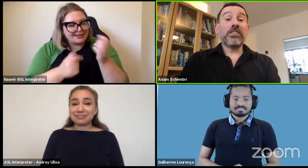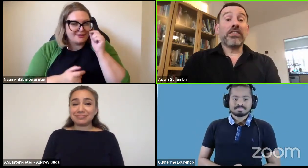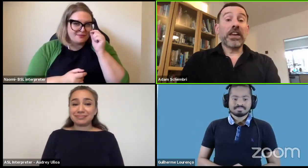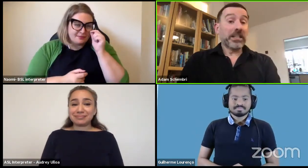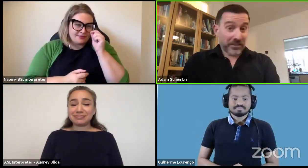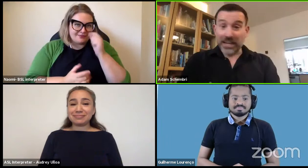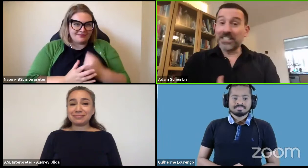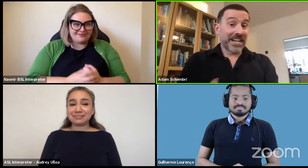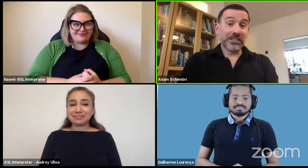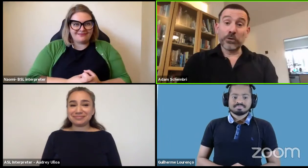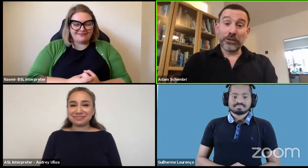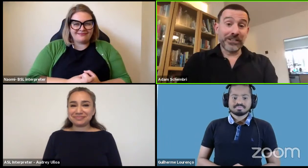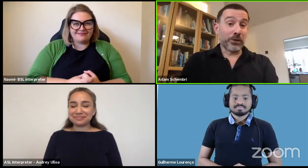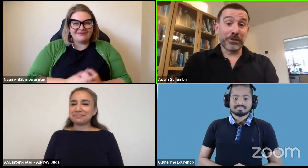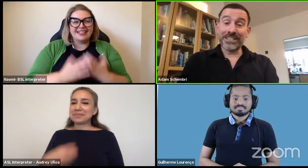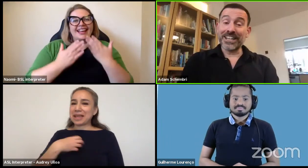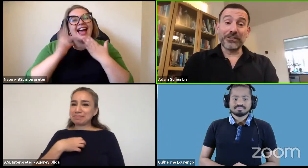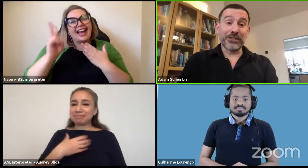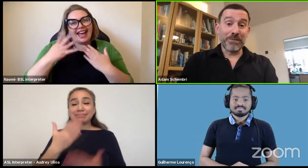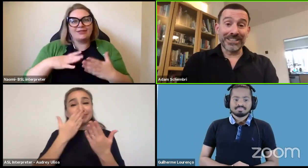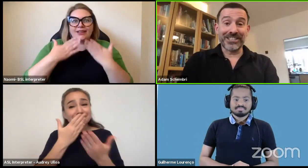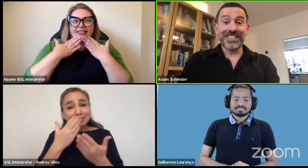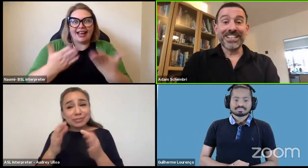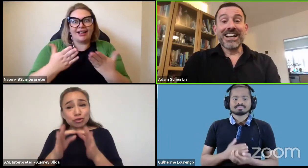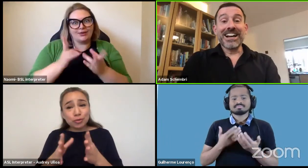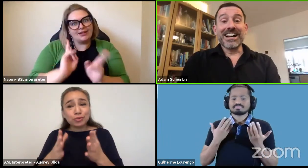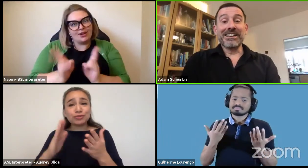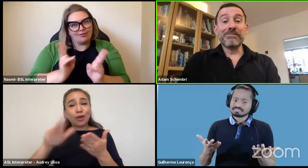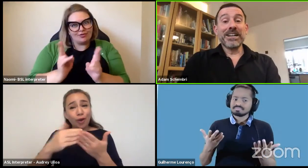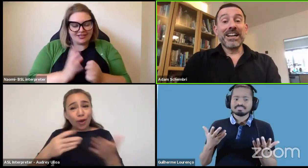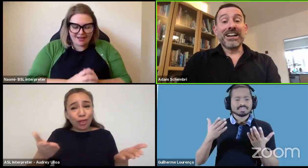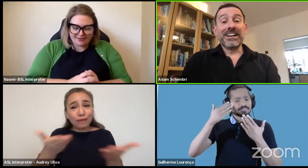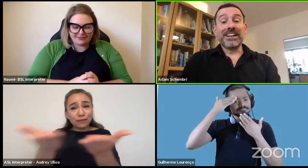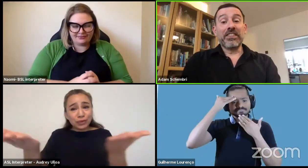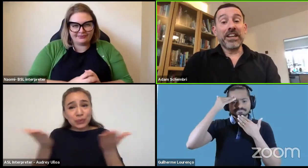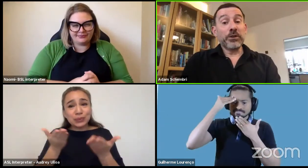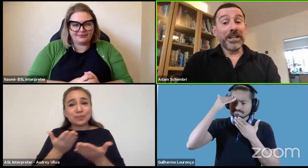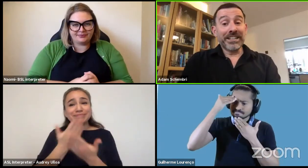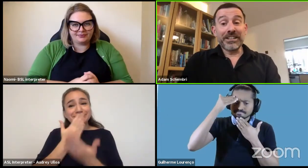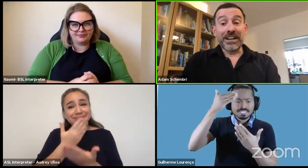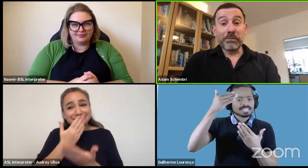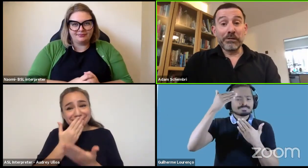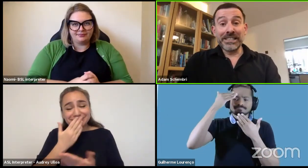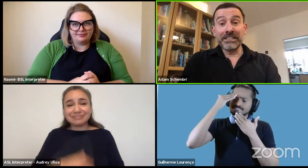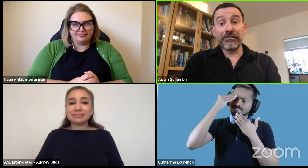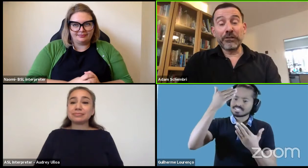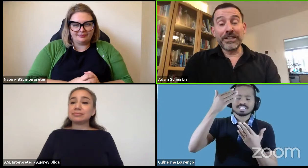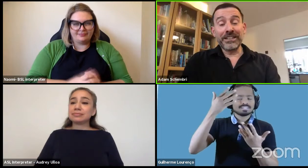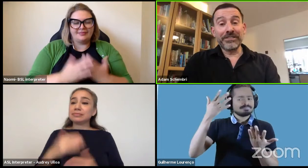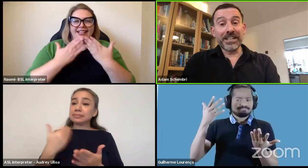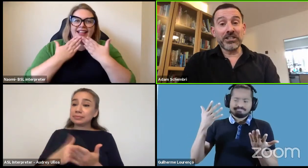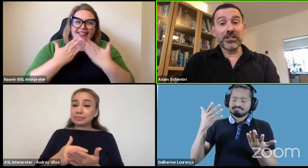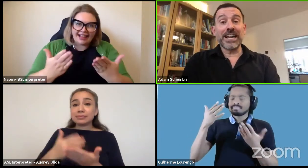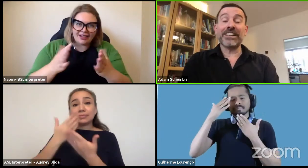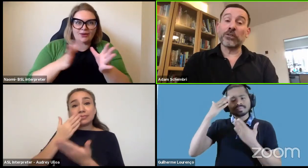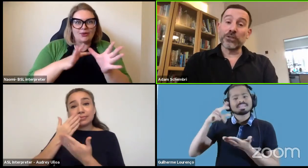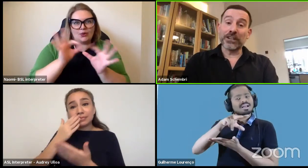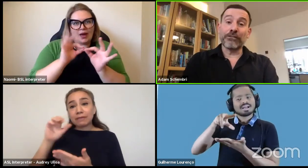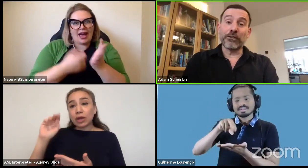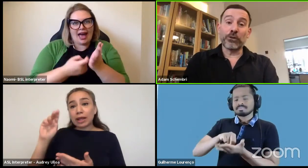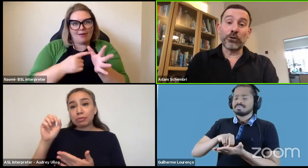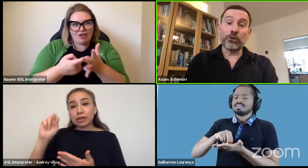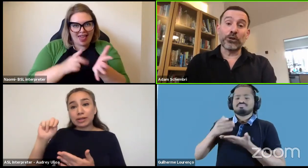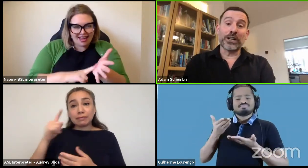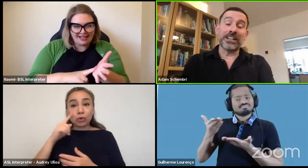Well, thanks again to all the interpreters. Thank you so much. Thank you again to Abralin for the invitation, and